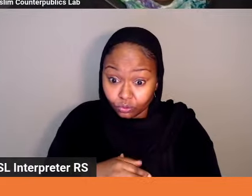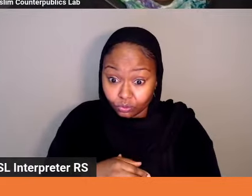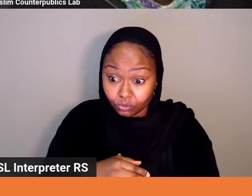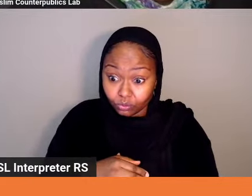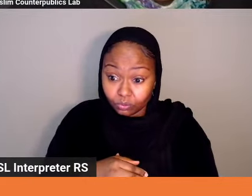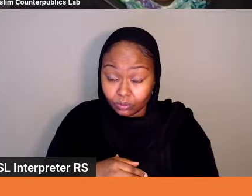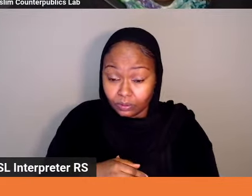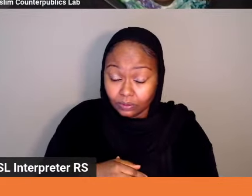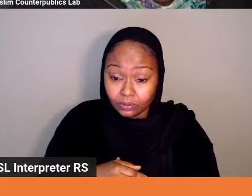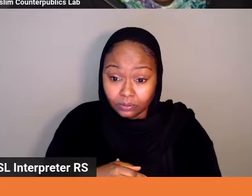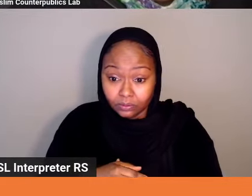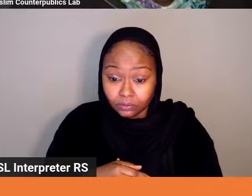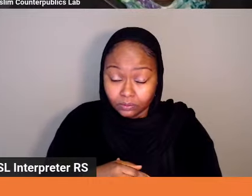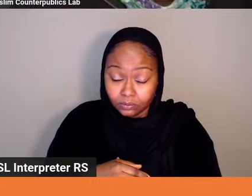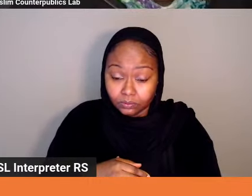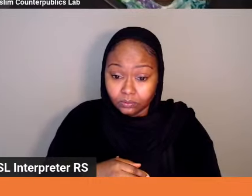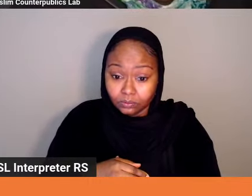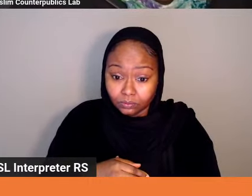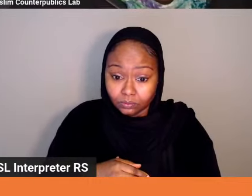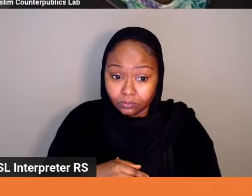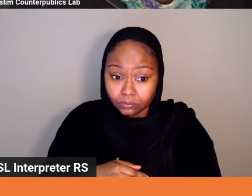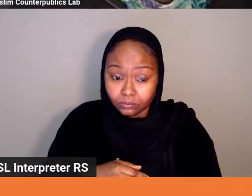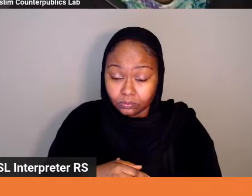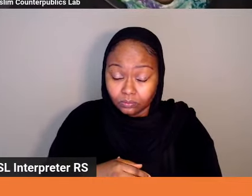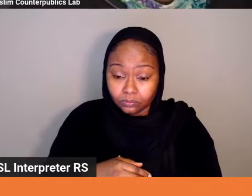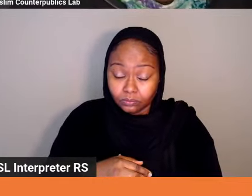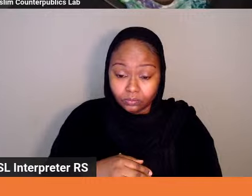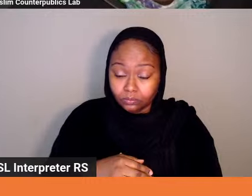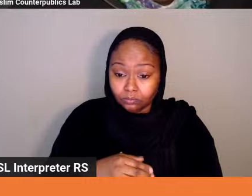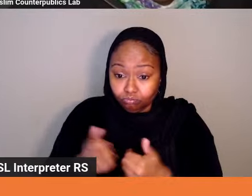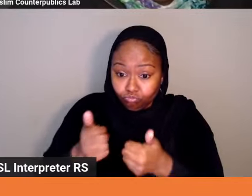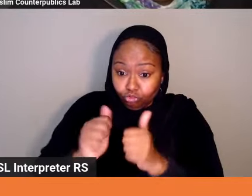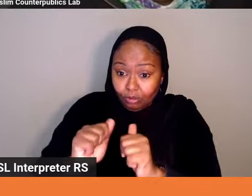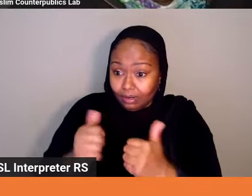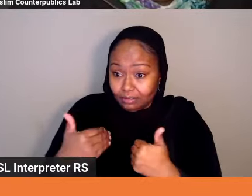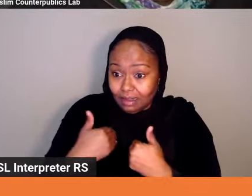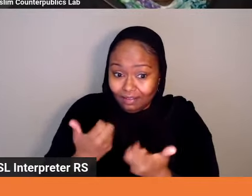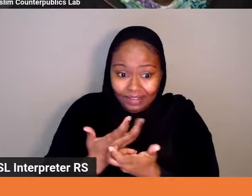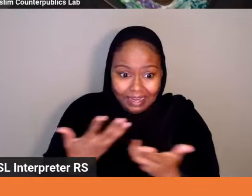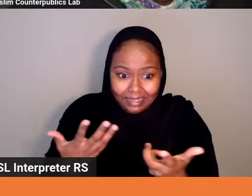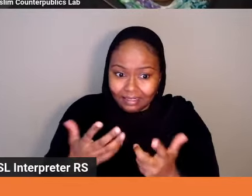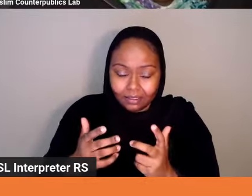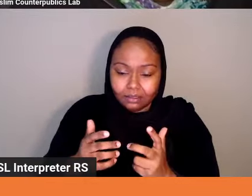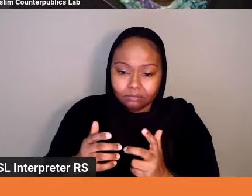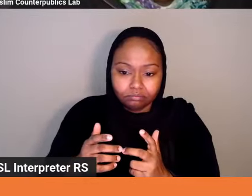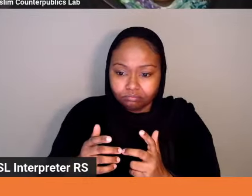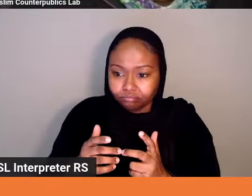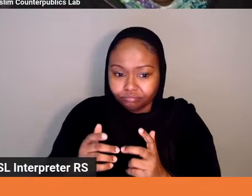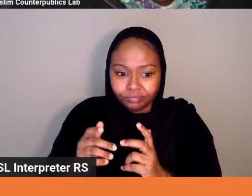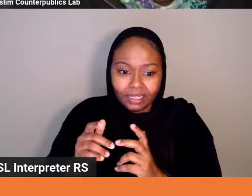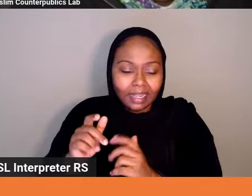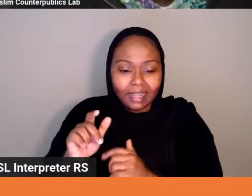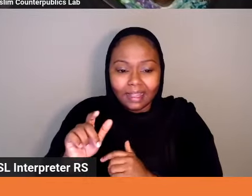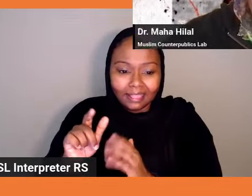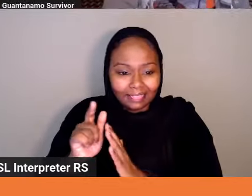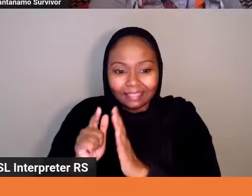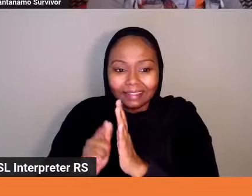any legal remedies for any compensation or redress in your